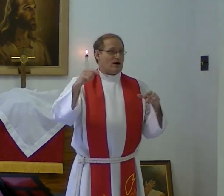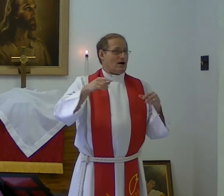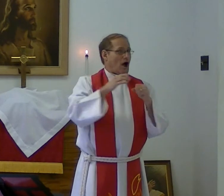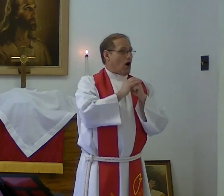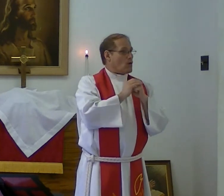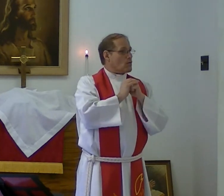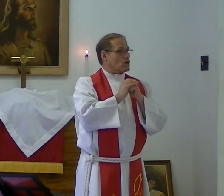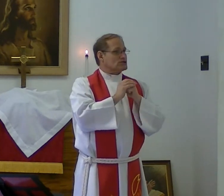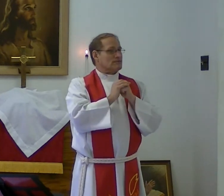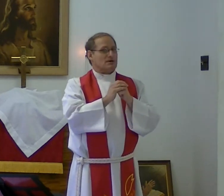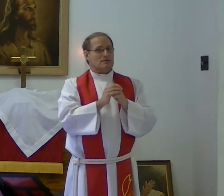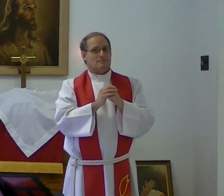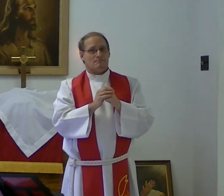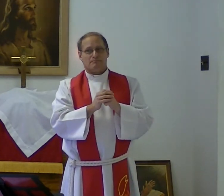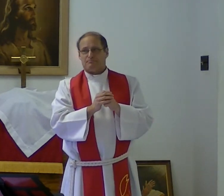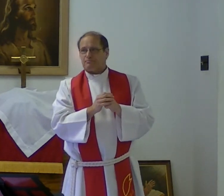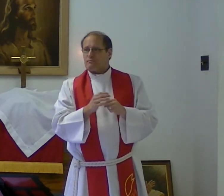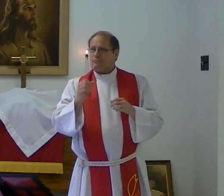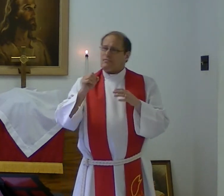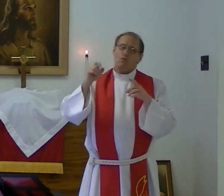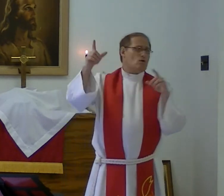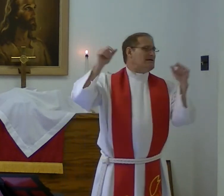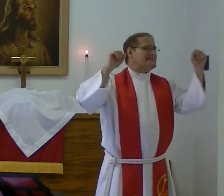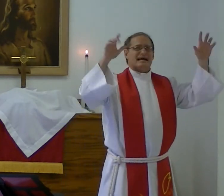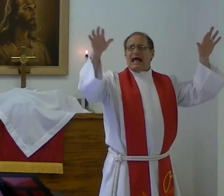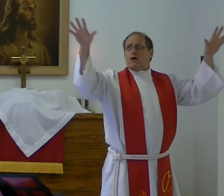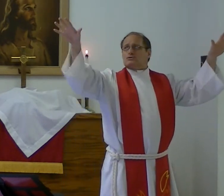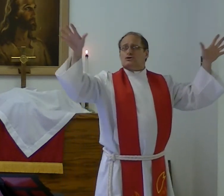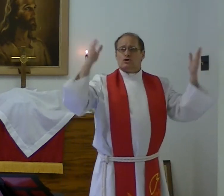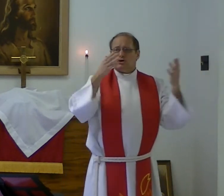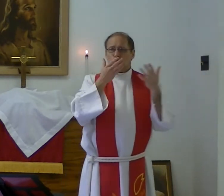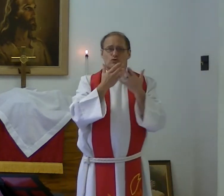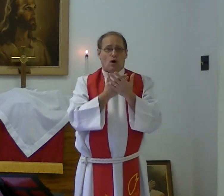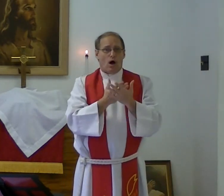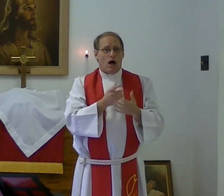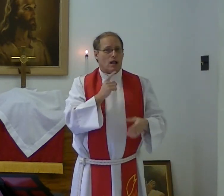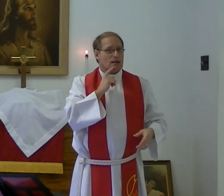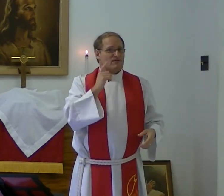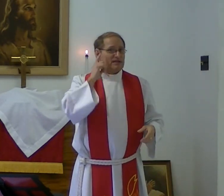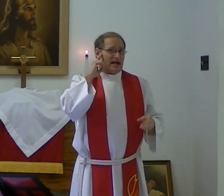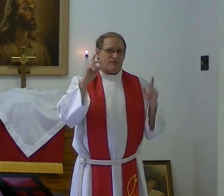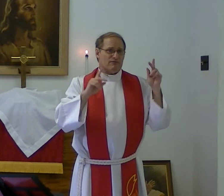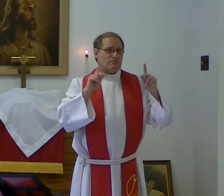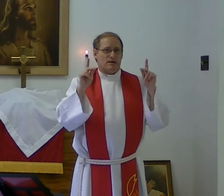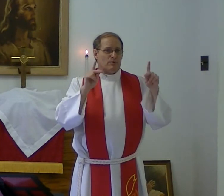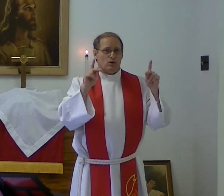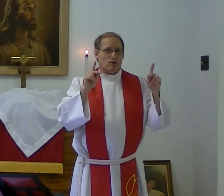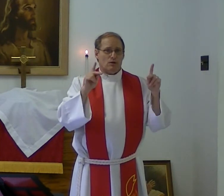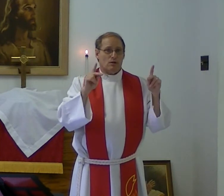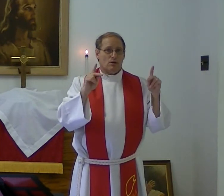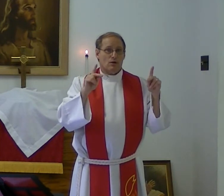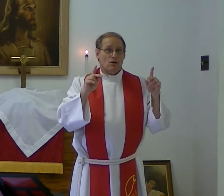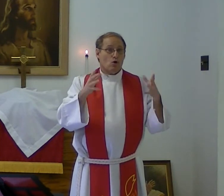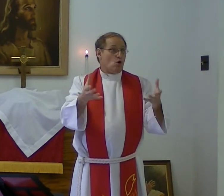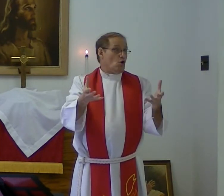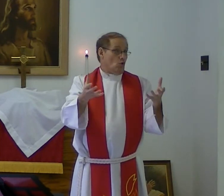our worship will be sent out to all of the deaf people who